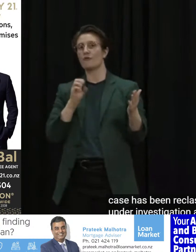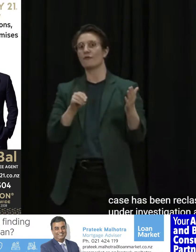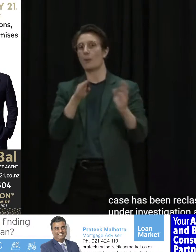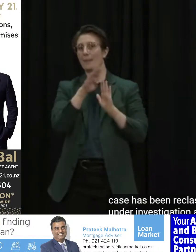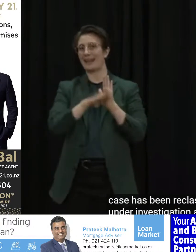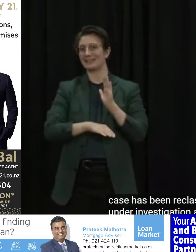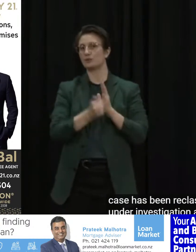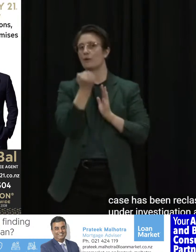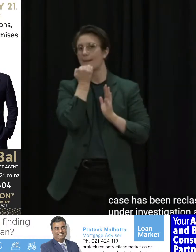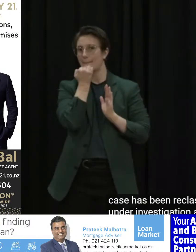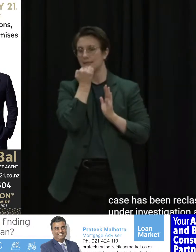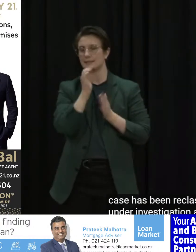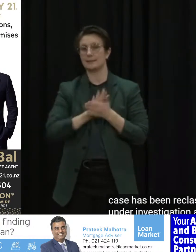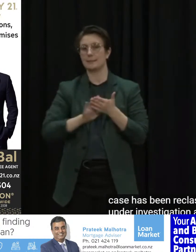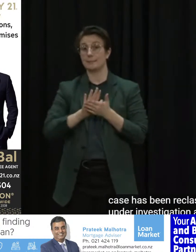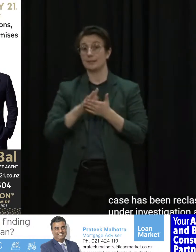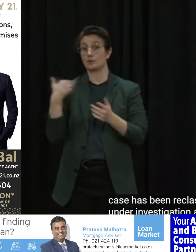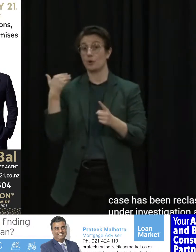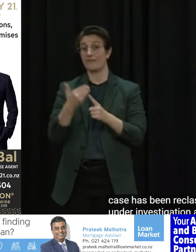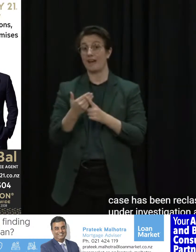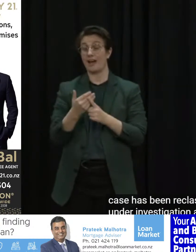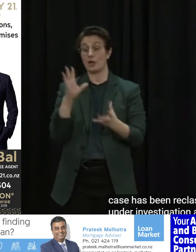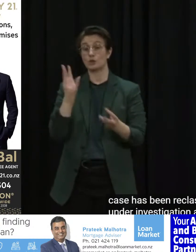total cases in this outbreak to